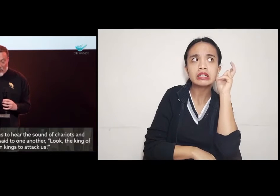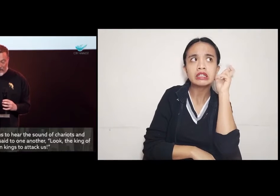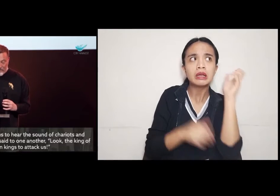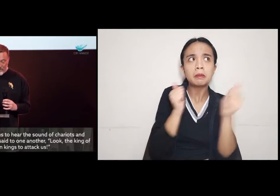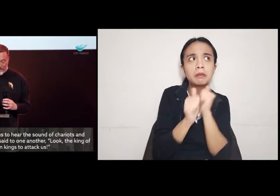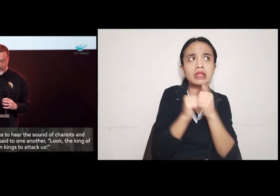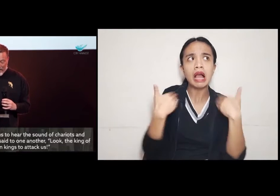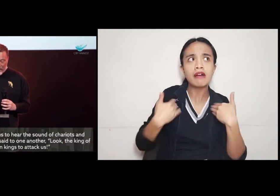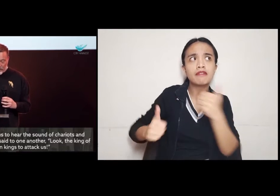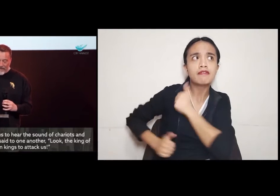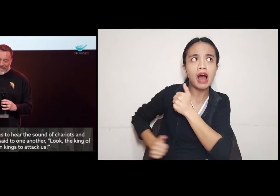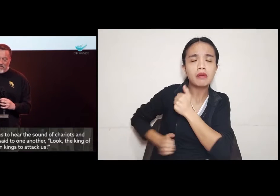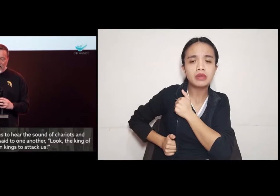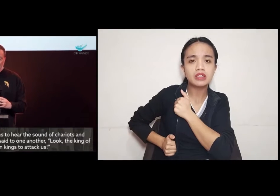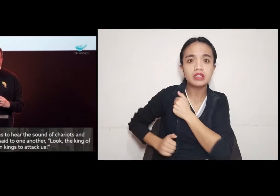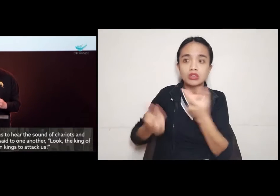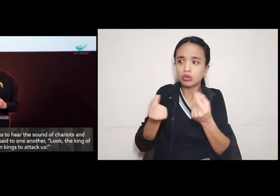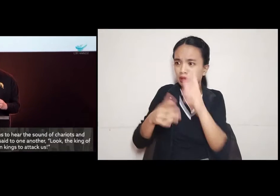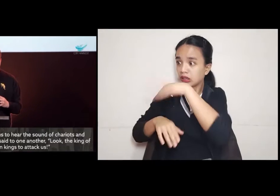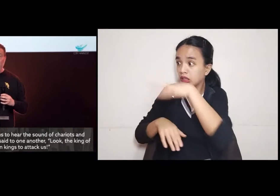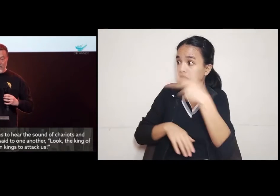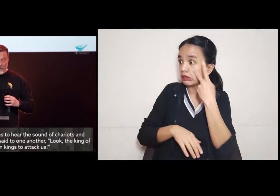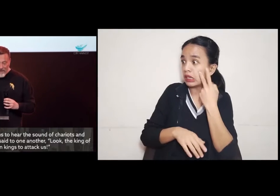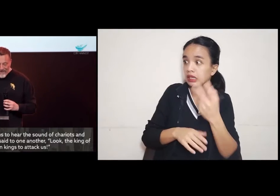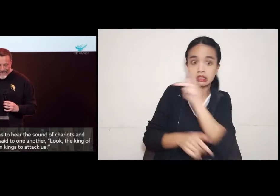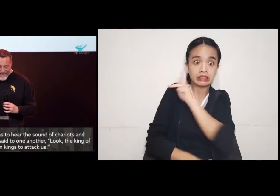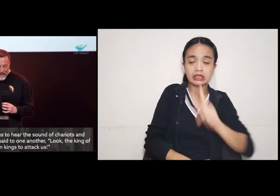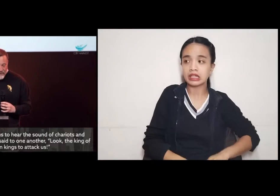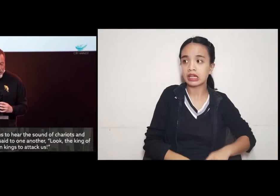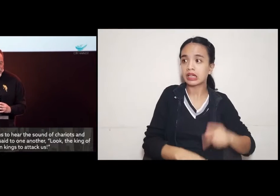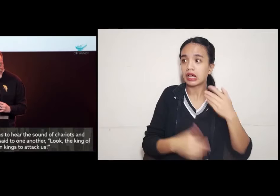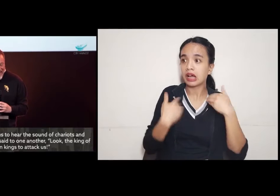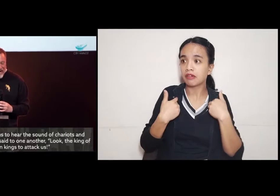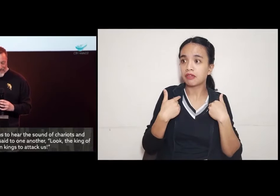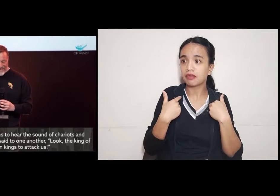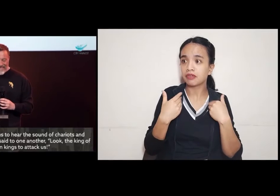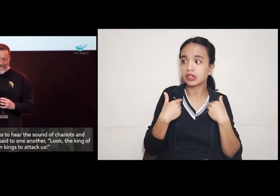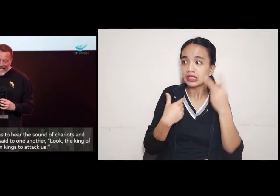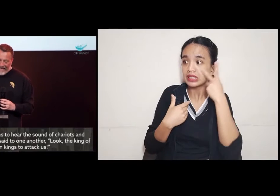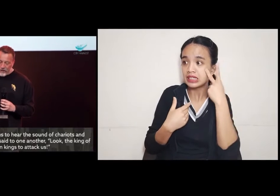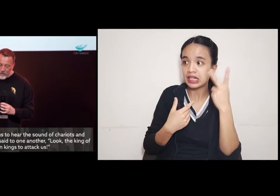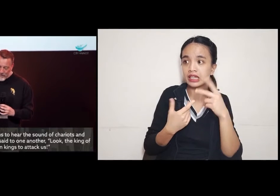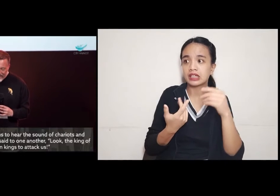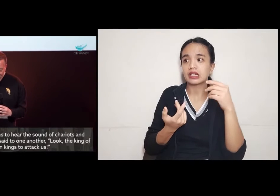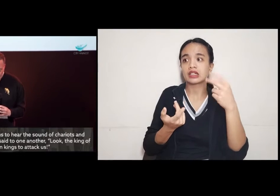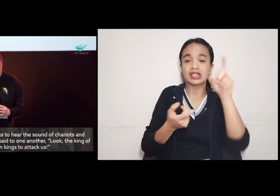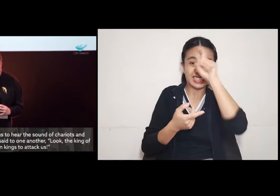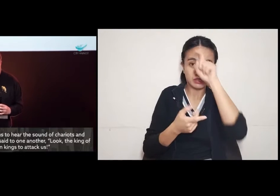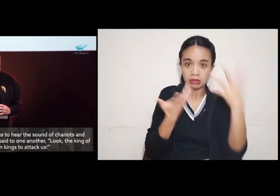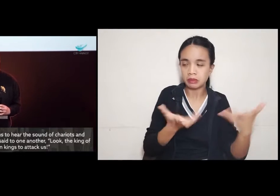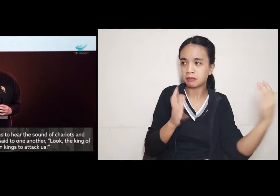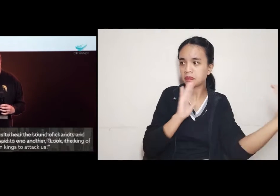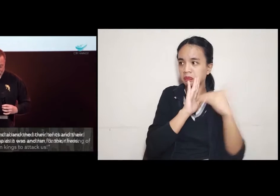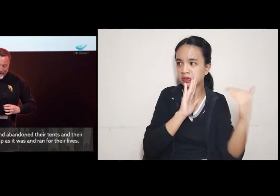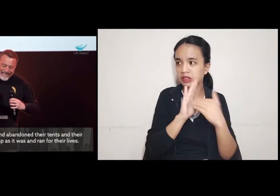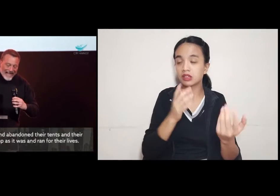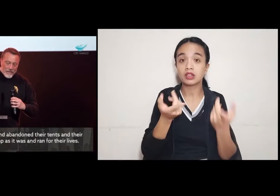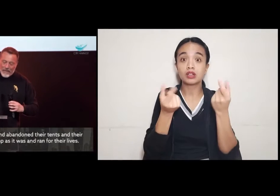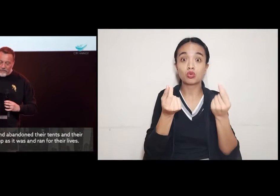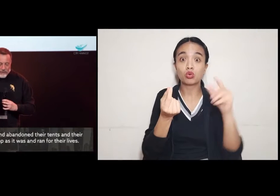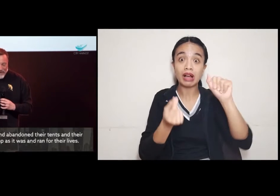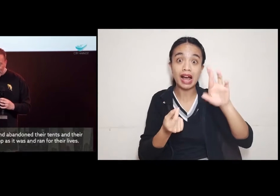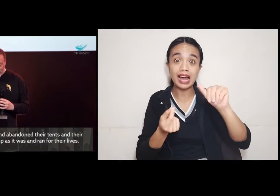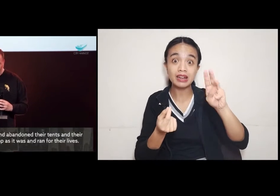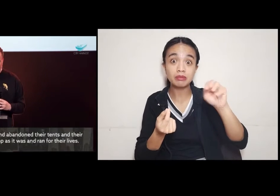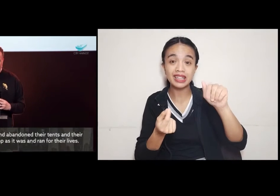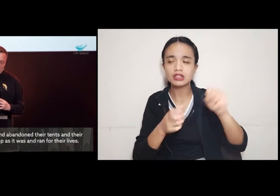a great army, so that they said to one another, look, the king of Israel has hired the Hittite and Egyptian kings to attack us. So they got